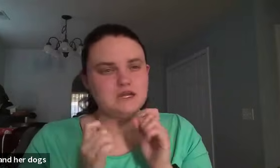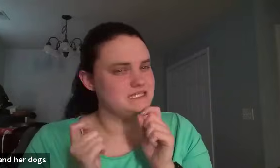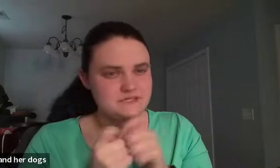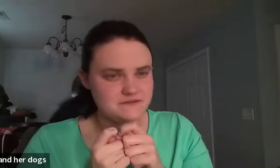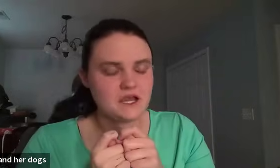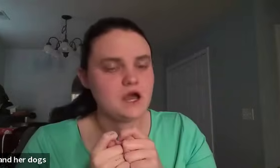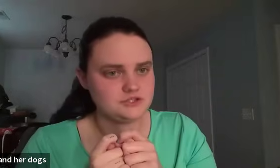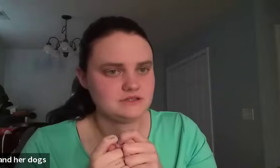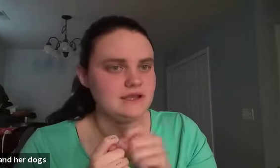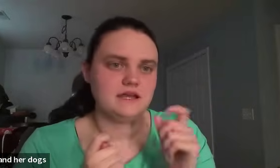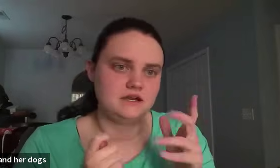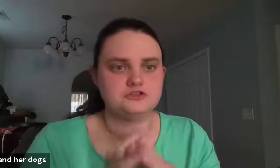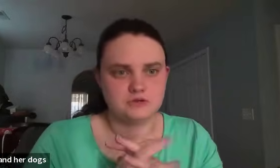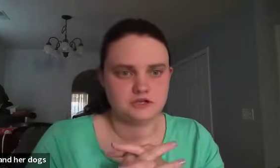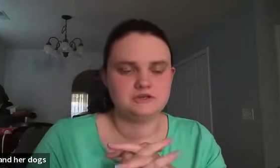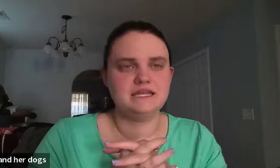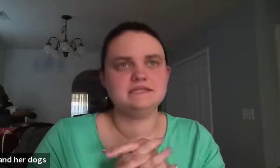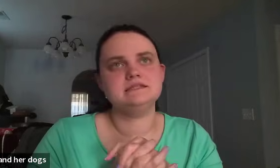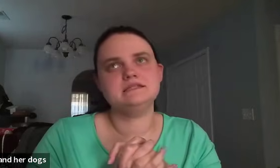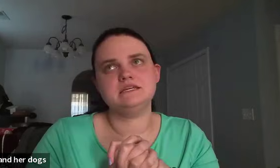not a specific 100 like 900, 300, it's, let's see,